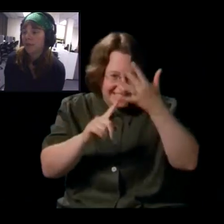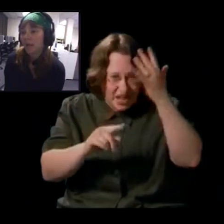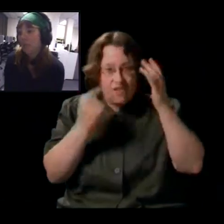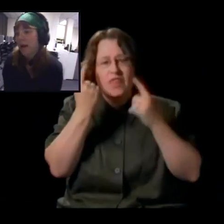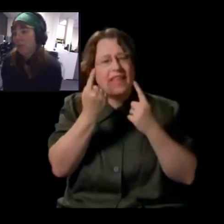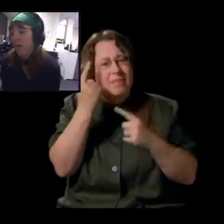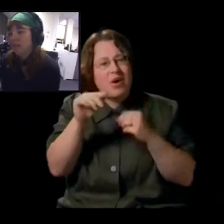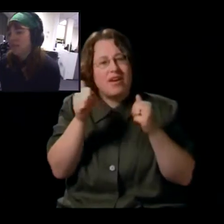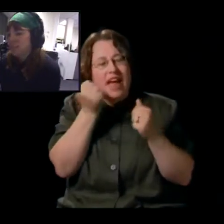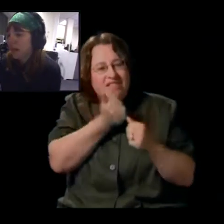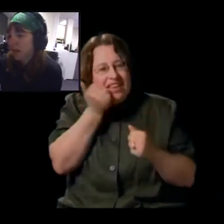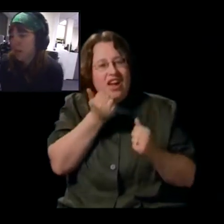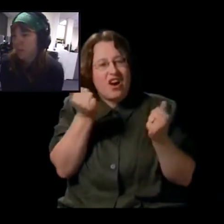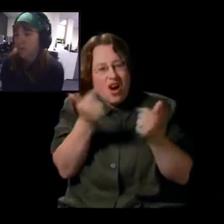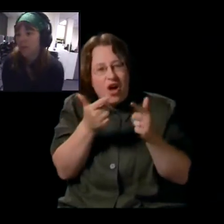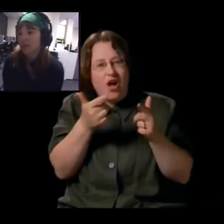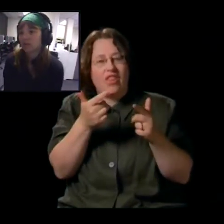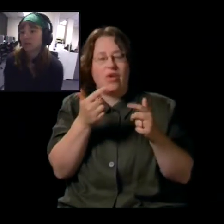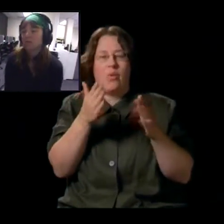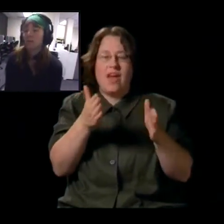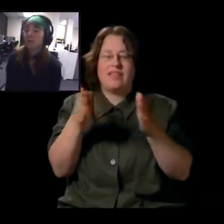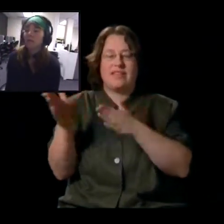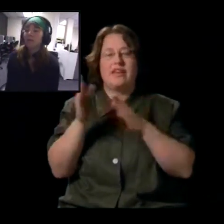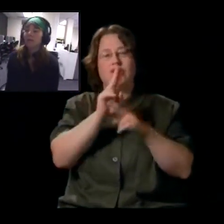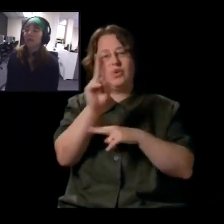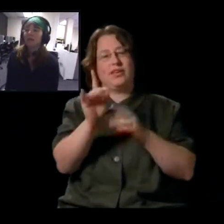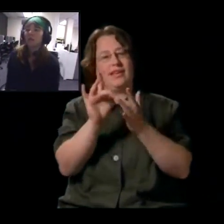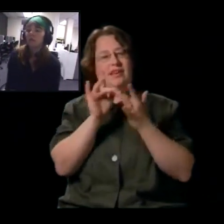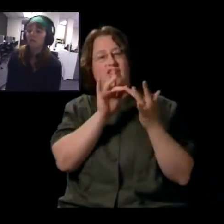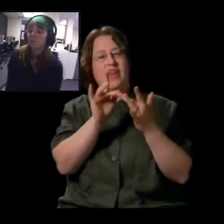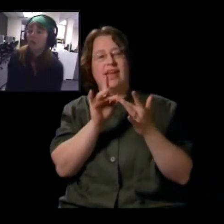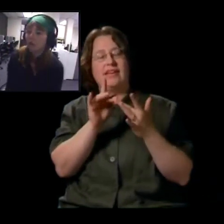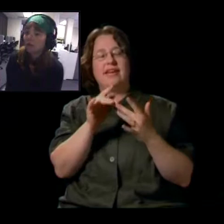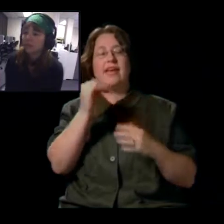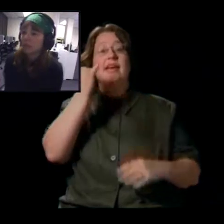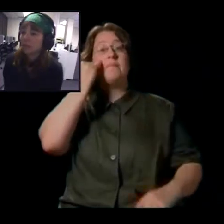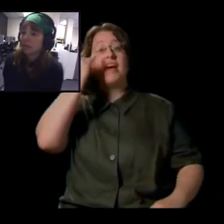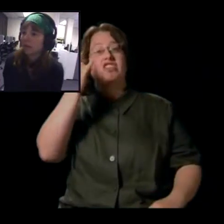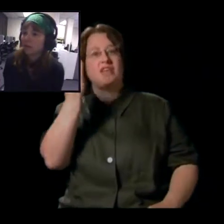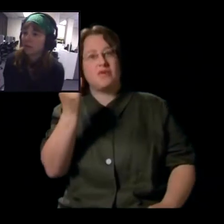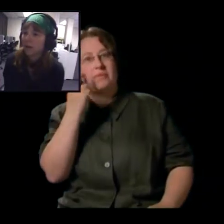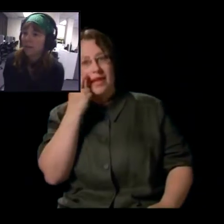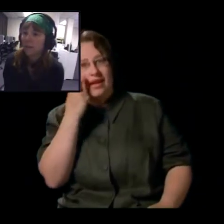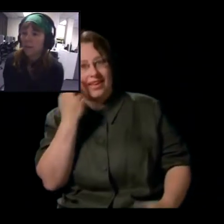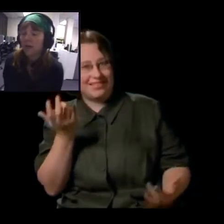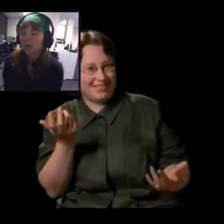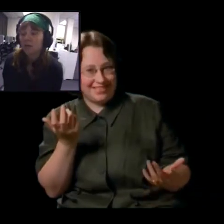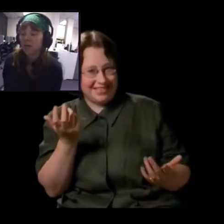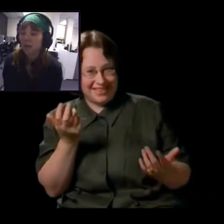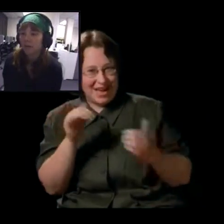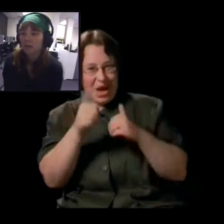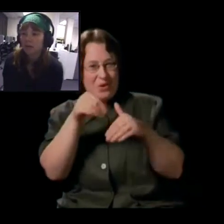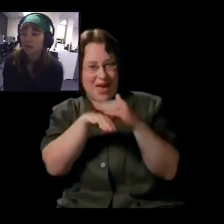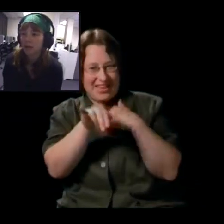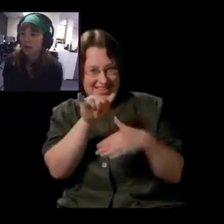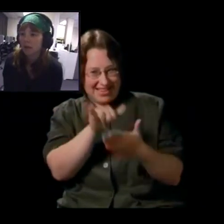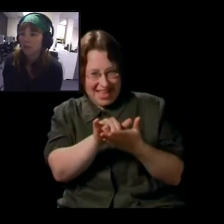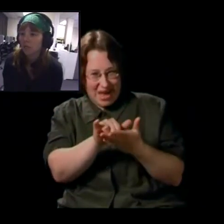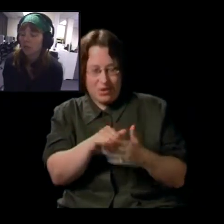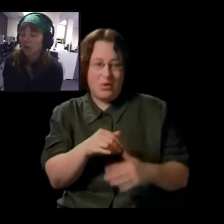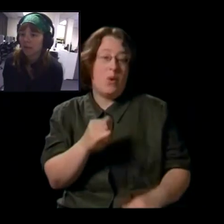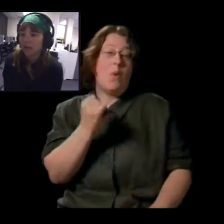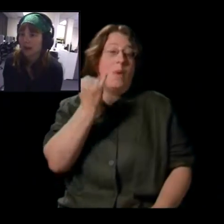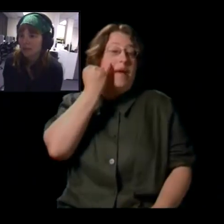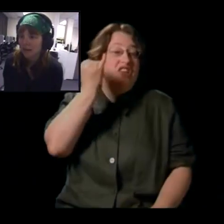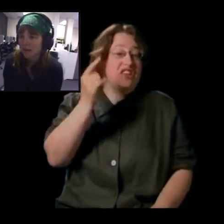for example, MapQuest and many other web pages where people can connect all over the world. But imagine if a blind person